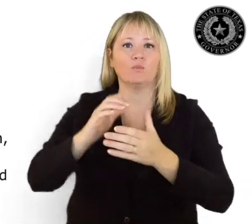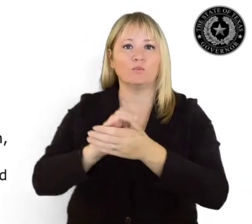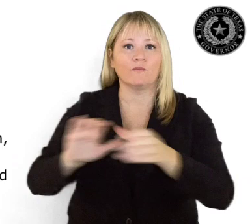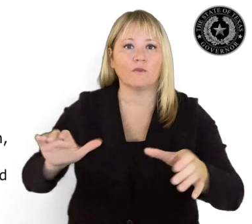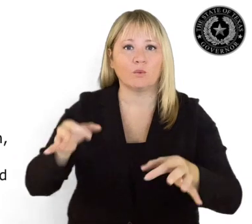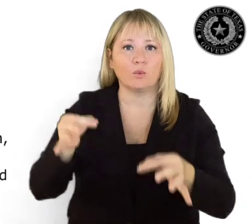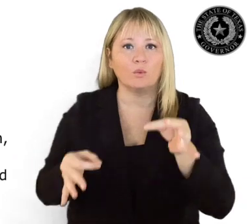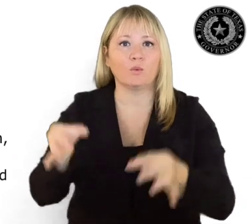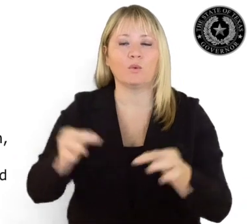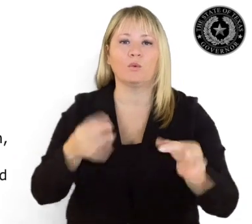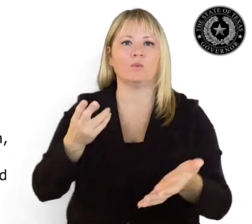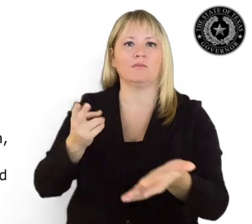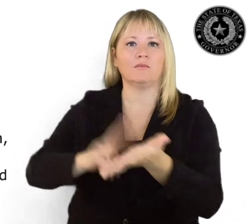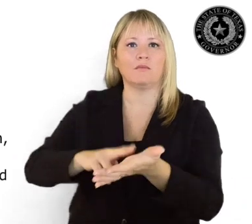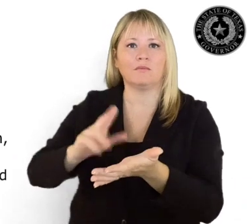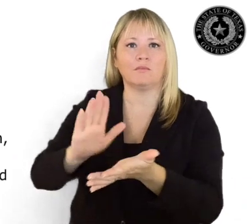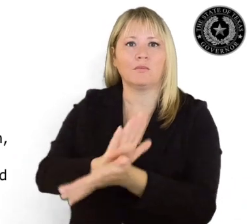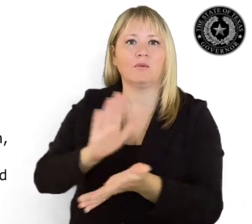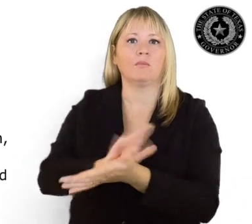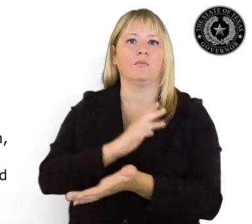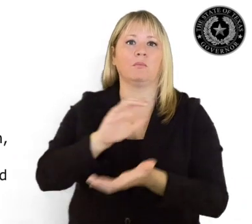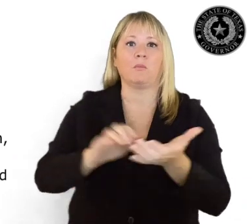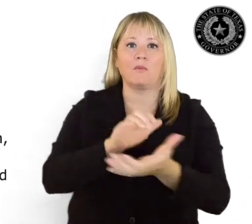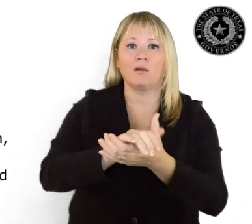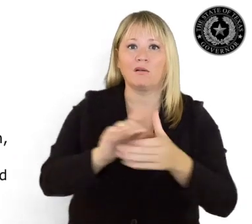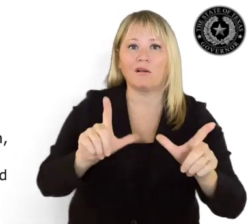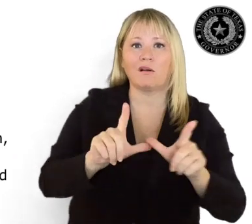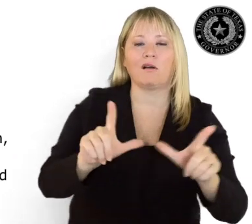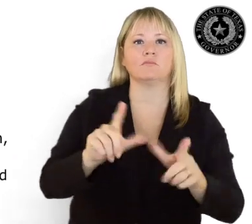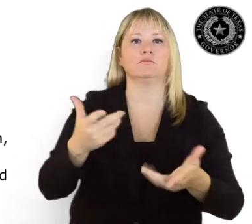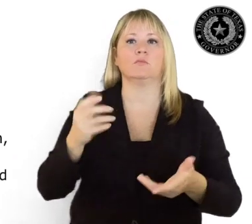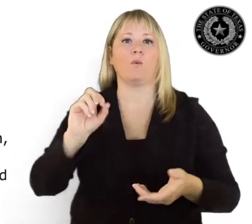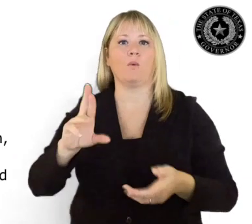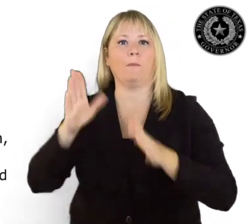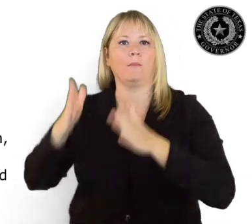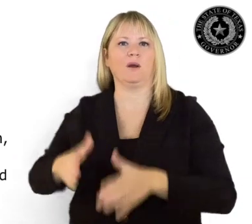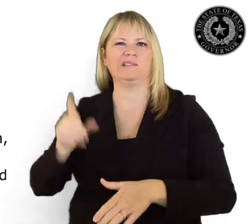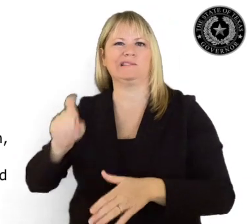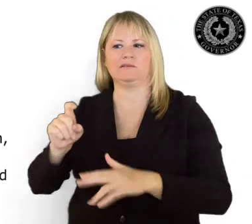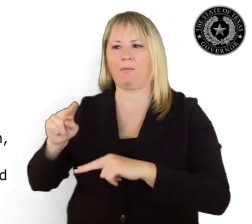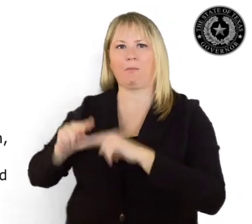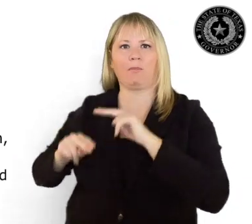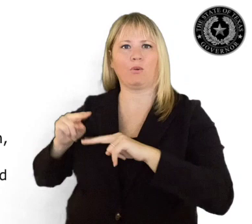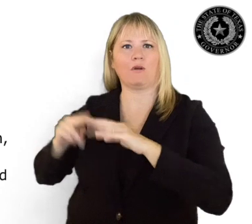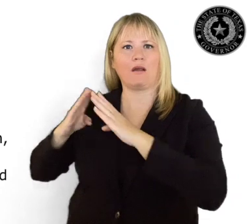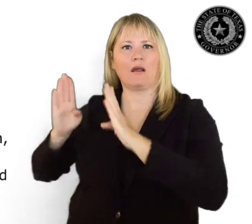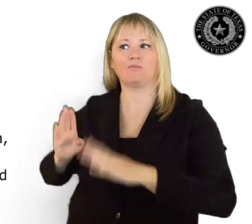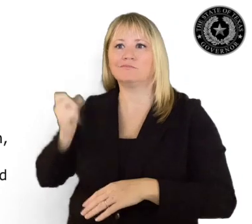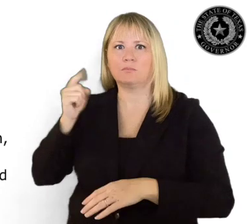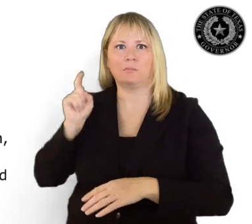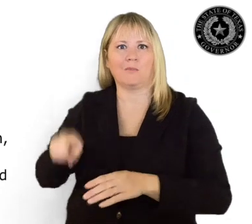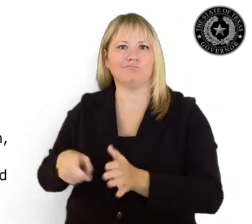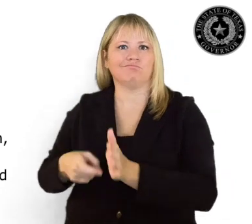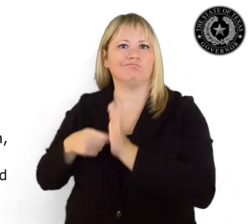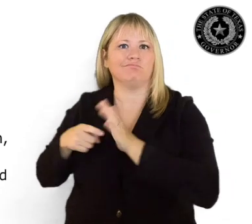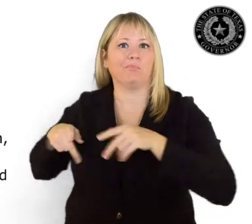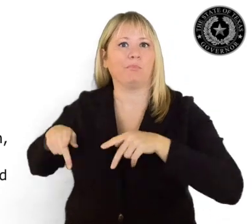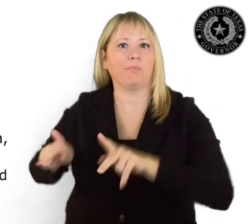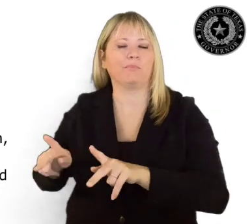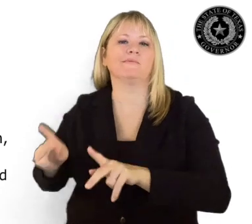including marriage licenses, permitting, recordation, and document filing services as determined by the local